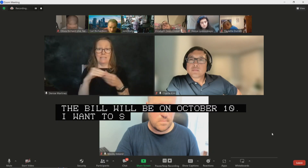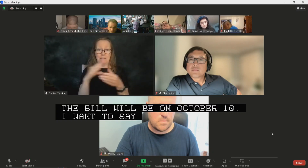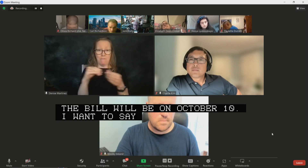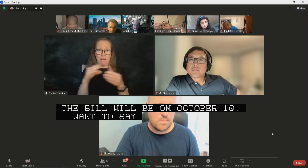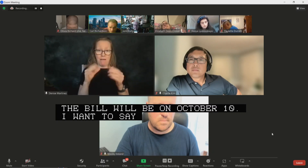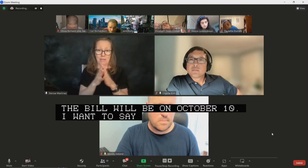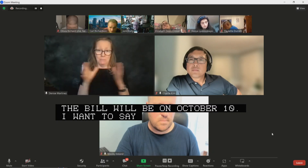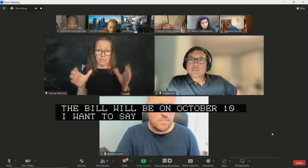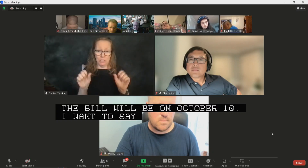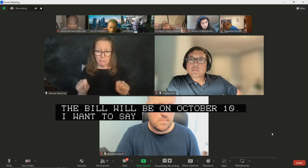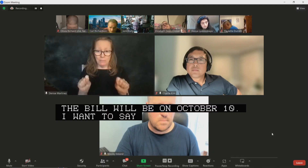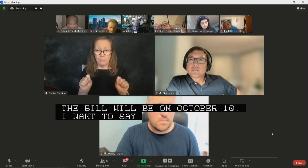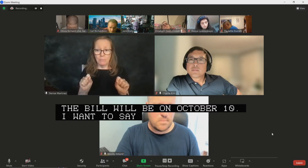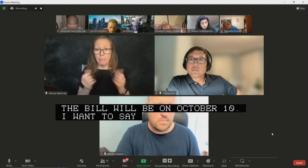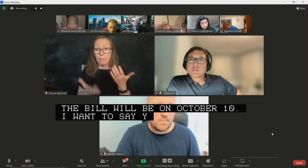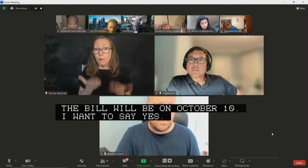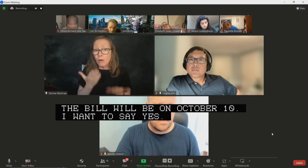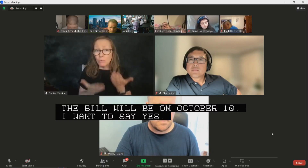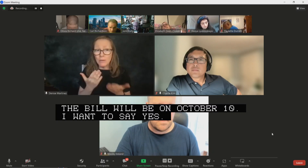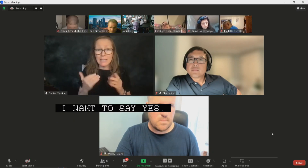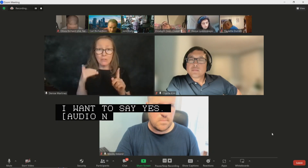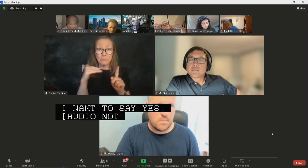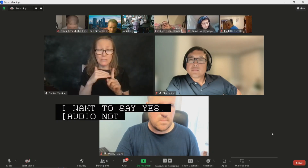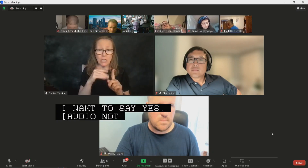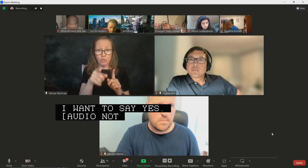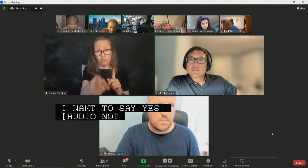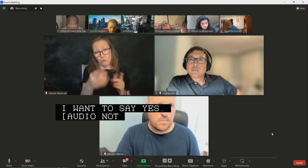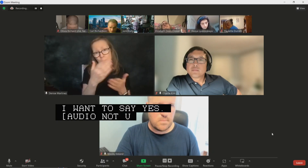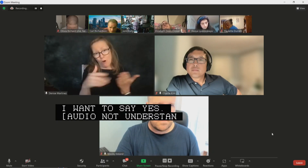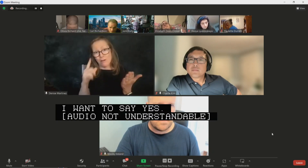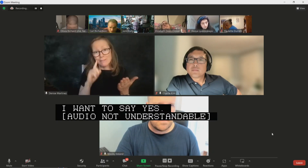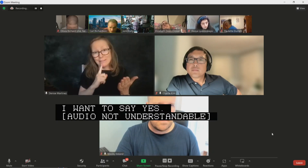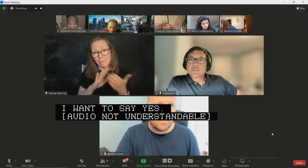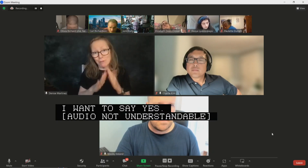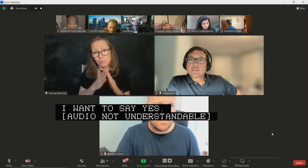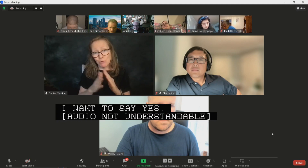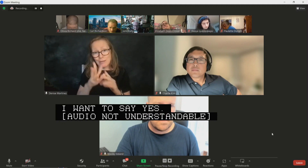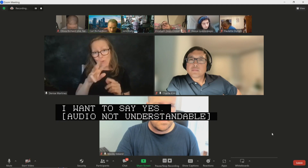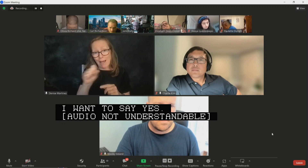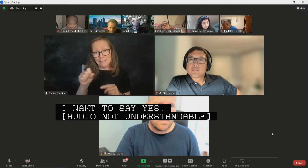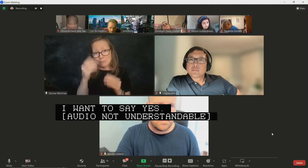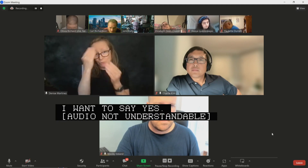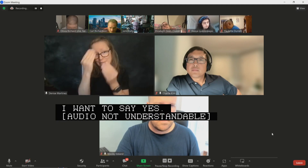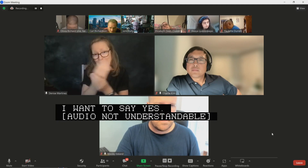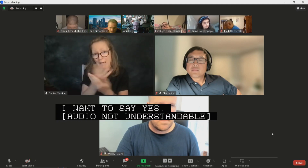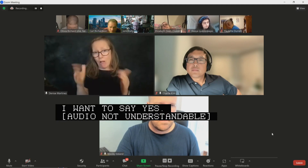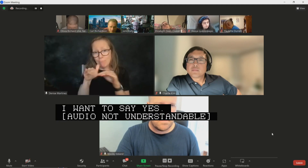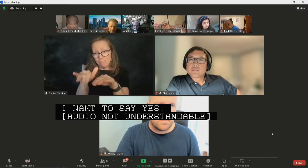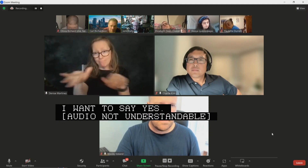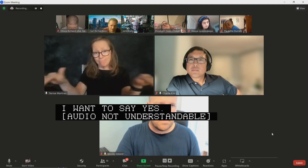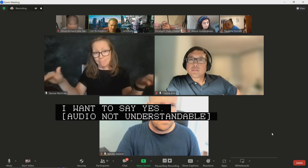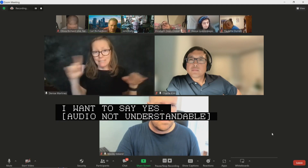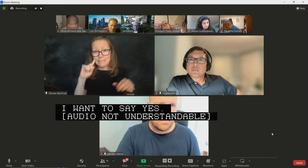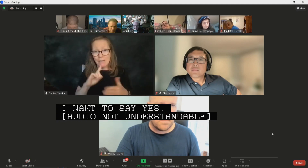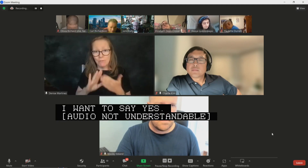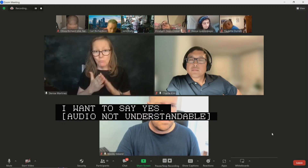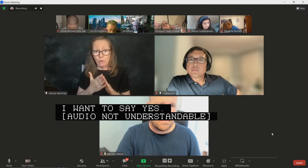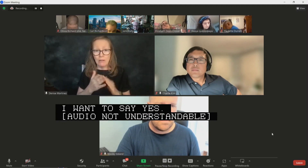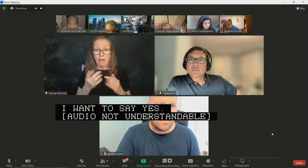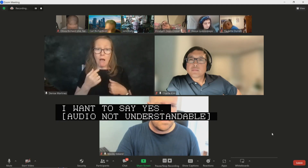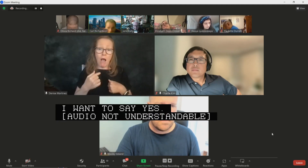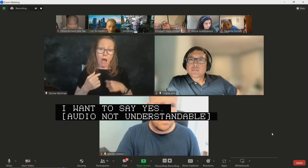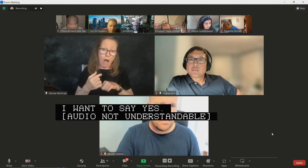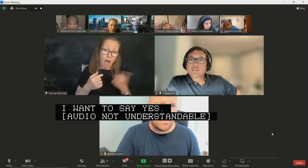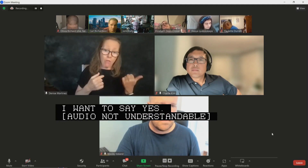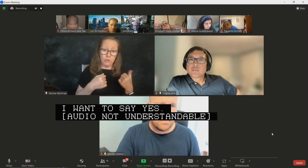we can all reach out to, Wes, you're part of the deaf community, Charlie and others, and I myself are